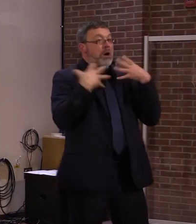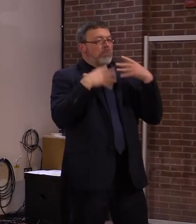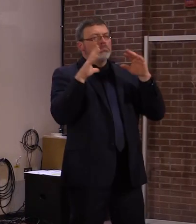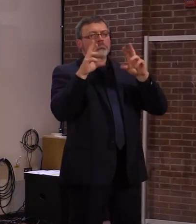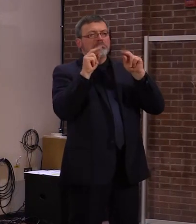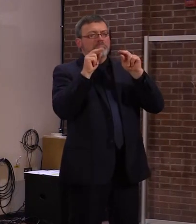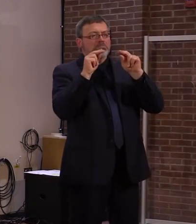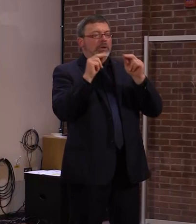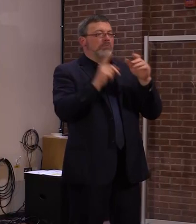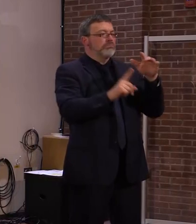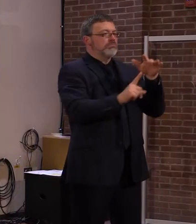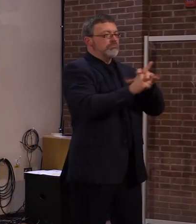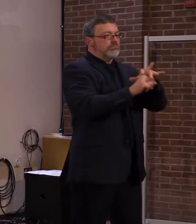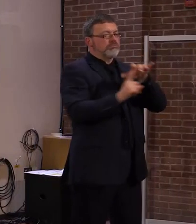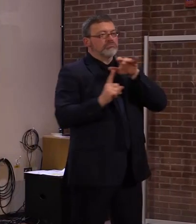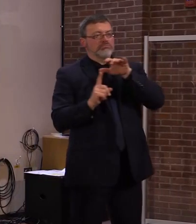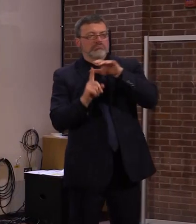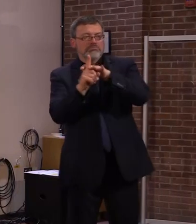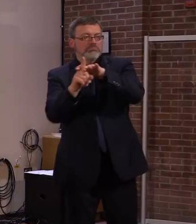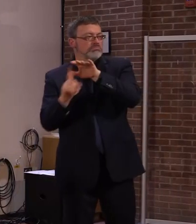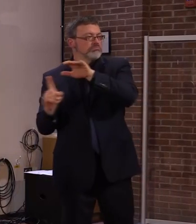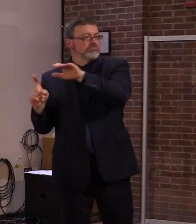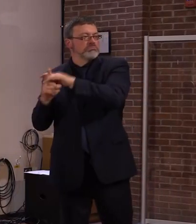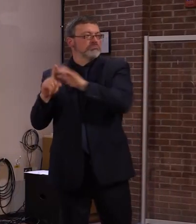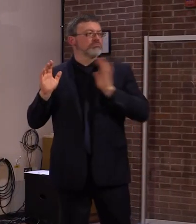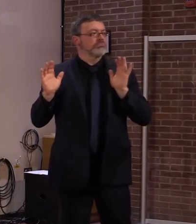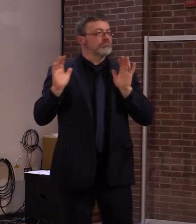to do is go down beside your history and